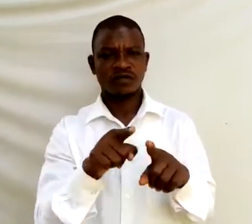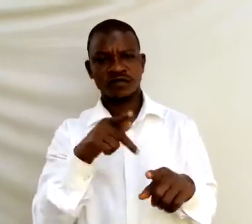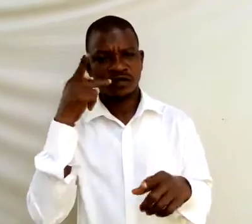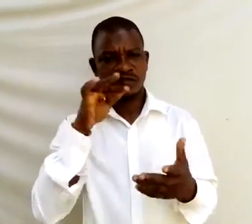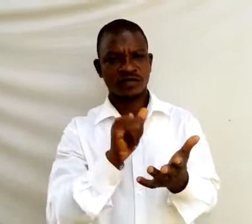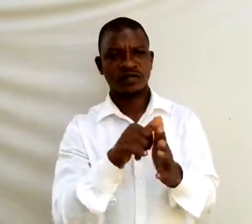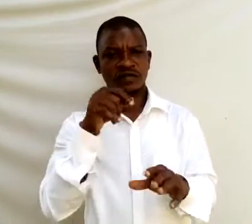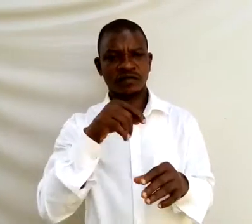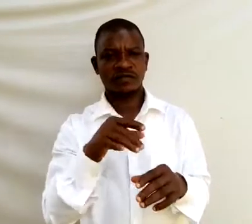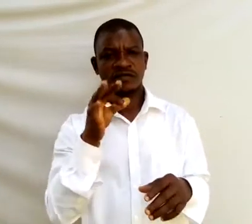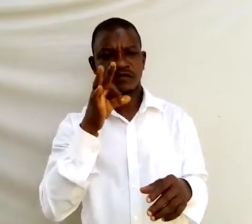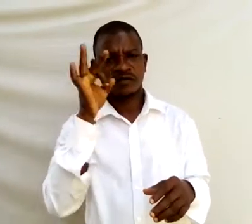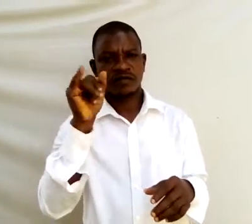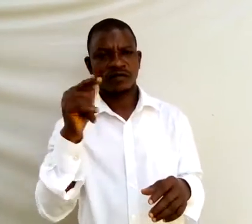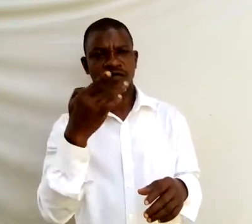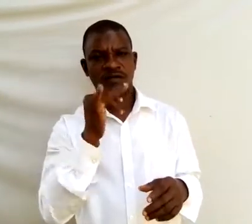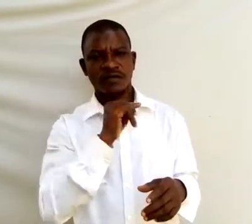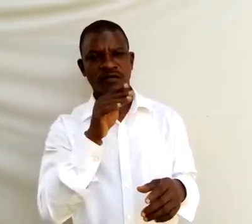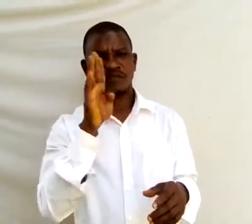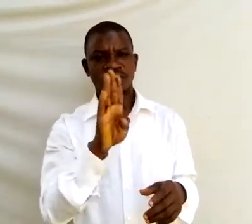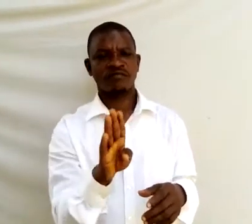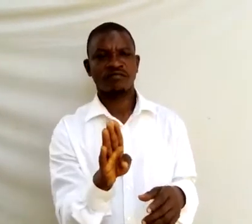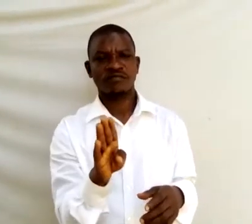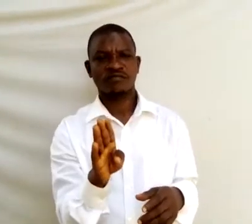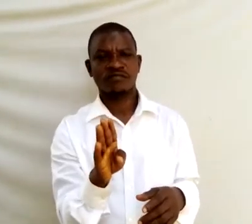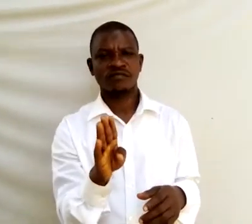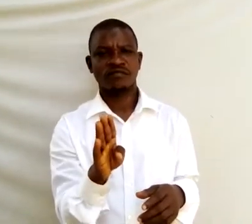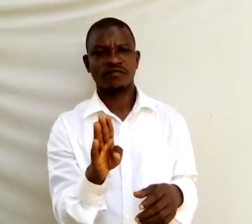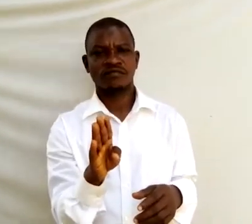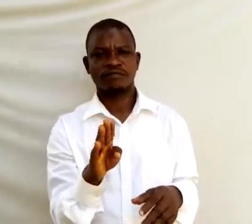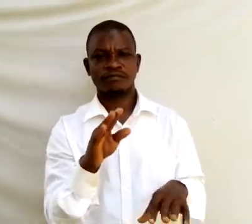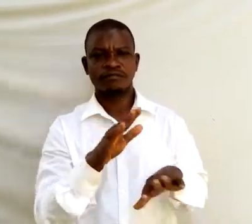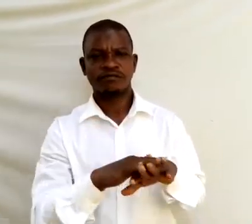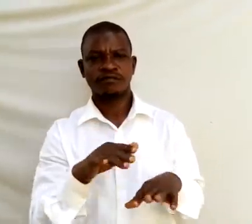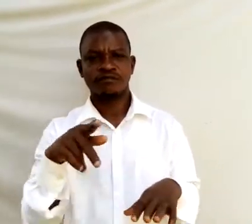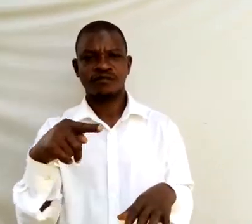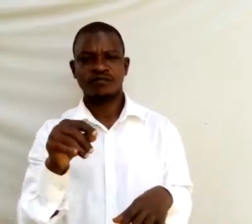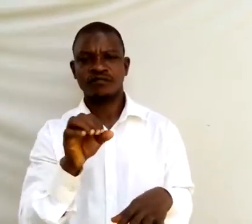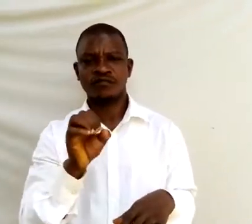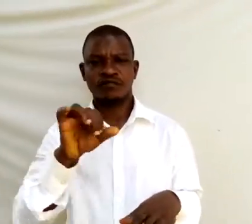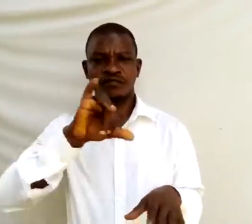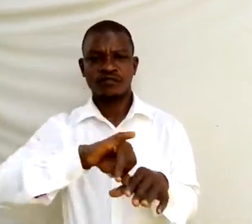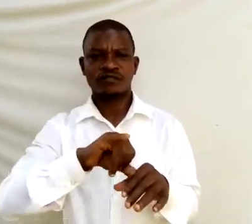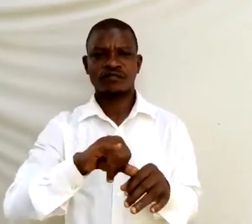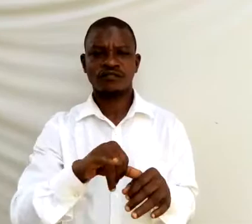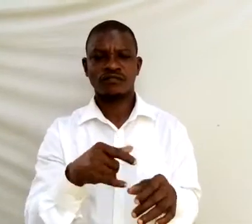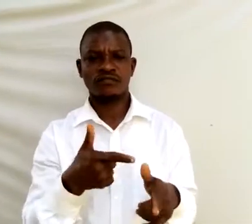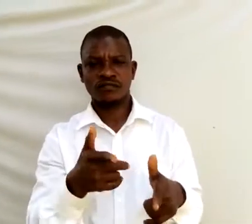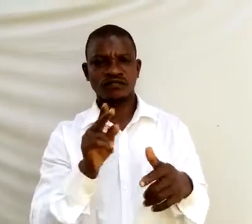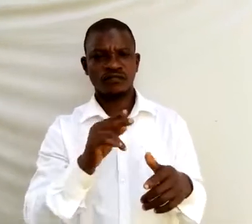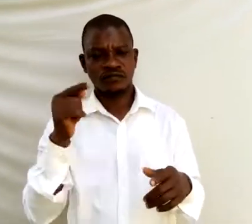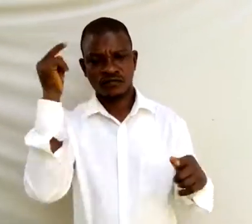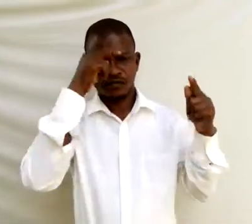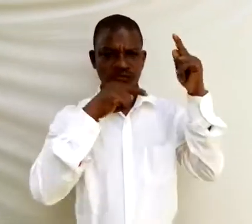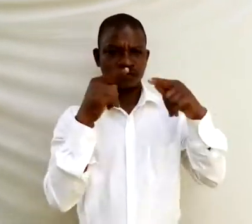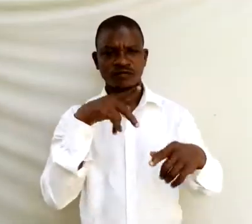in figure B on petrol. Let us consider the second